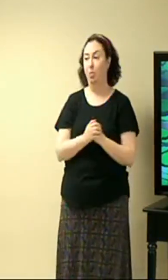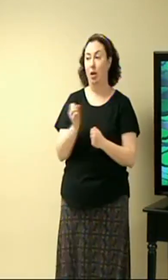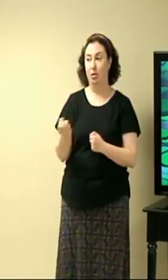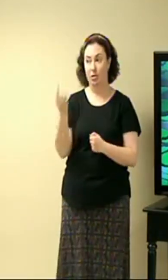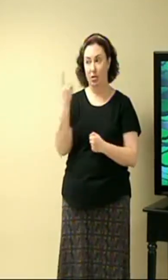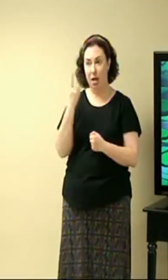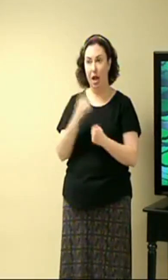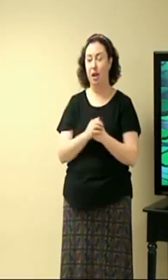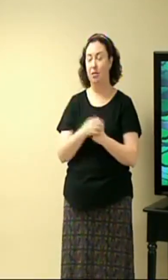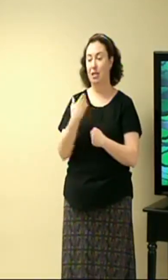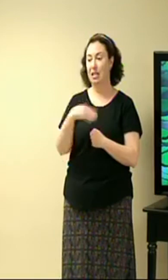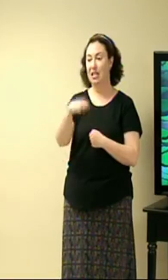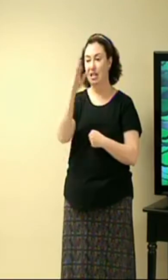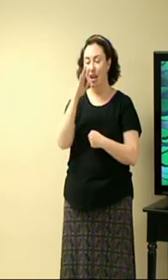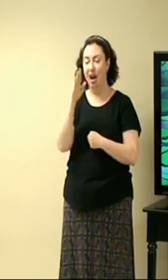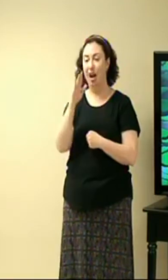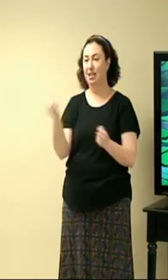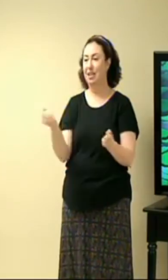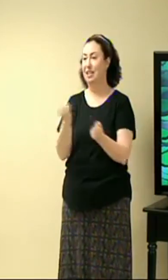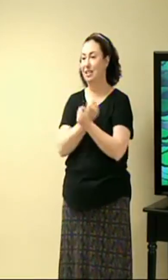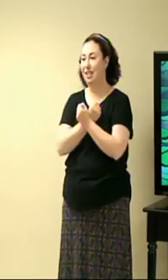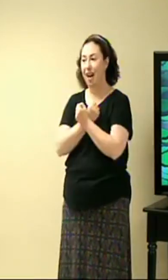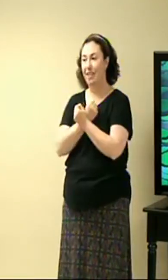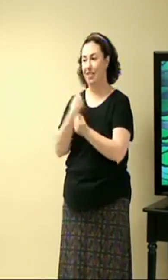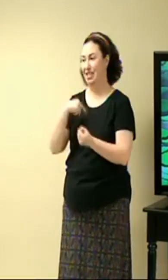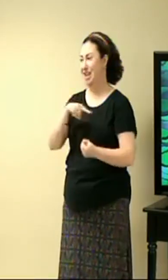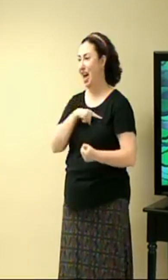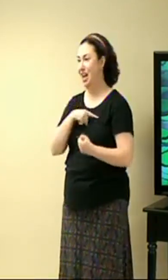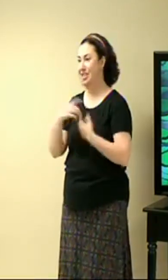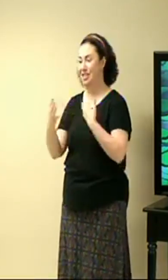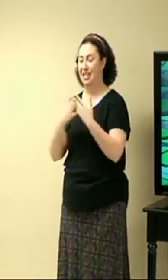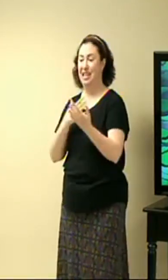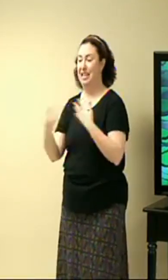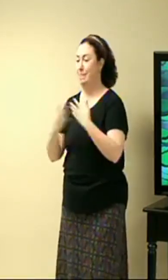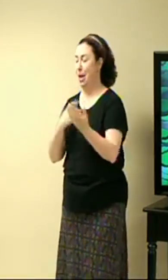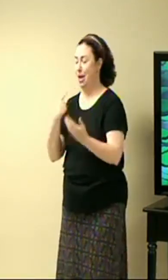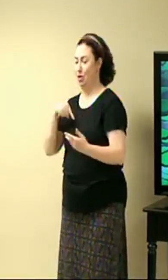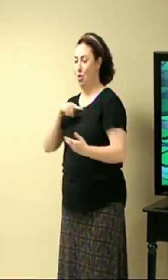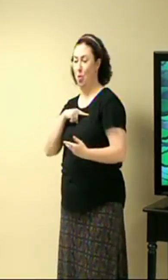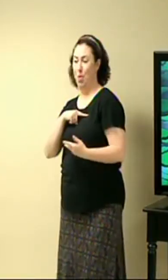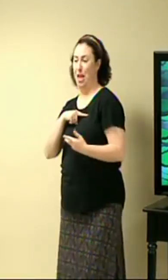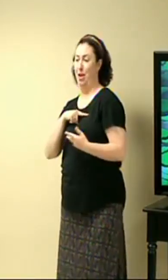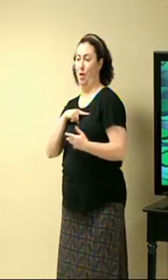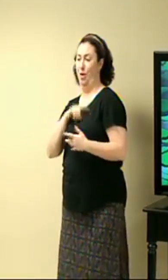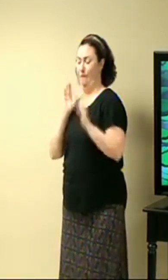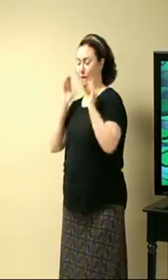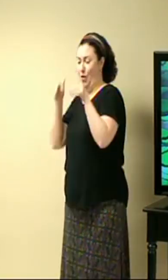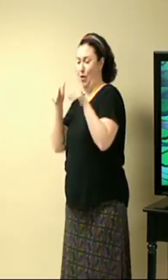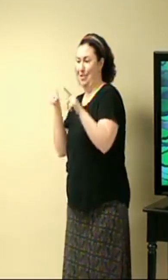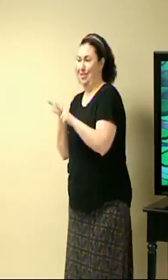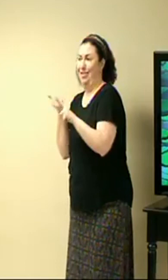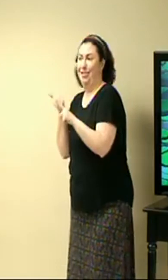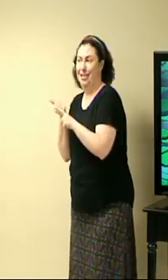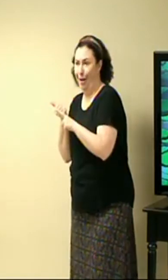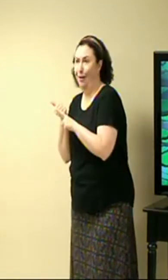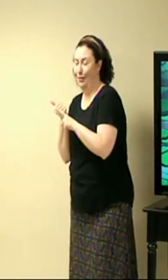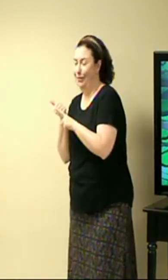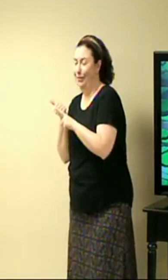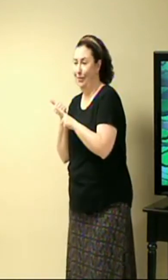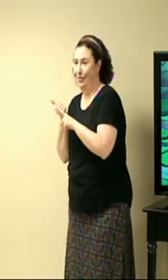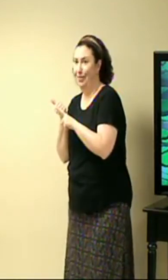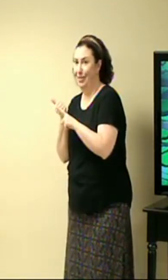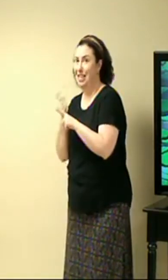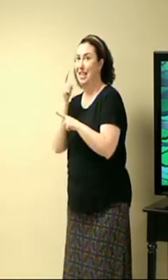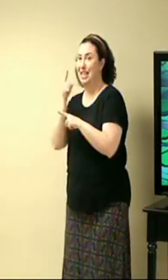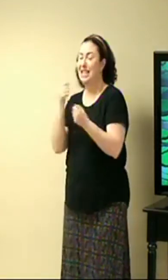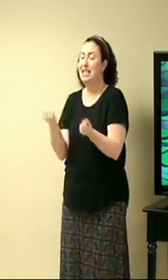consumeristic, idol, idolatrous Christians. He loves us so much that he sent his son. And friends, it's not about changing your life.